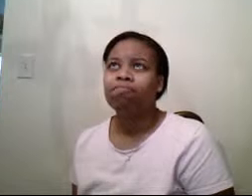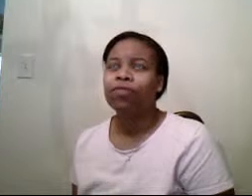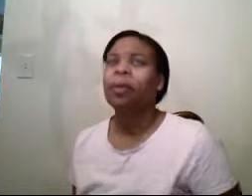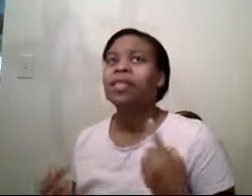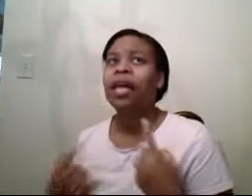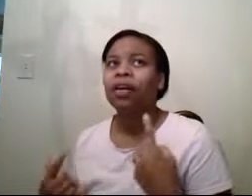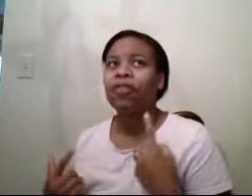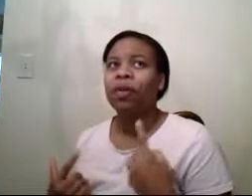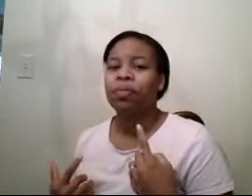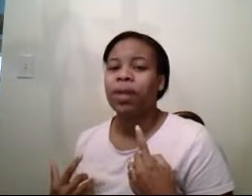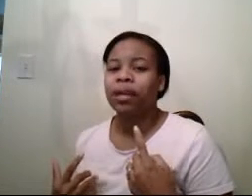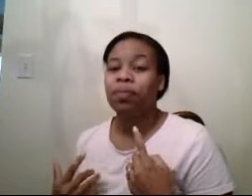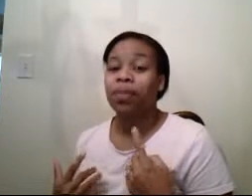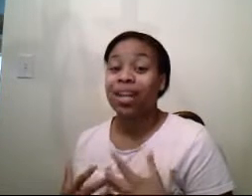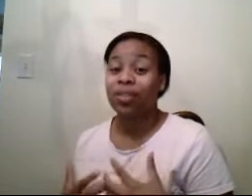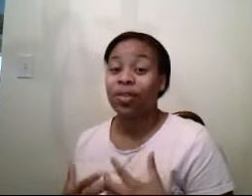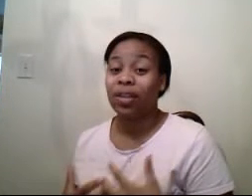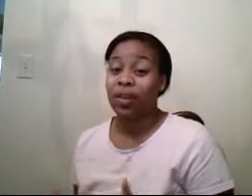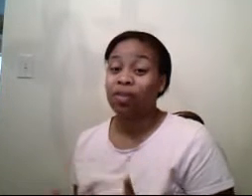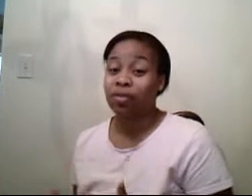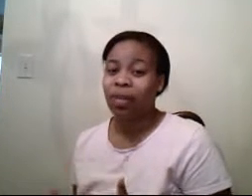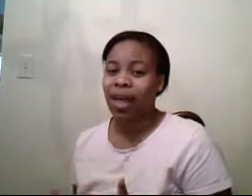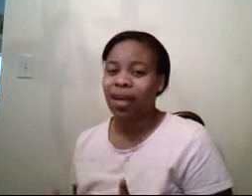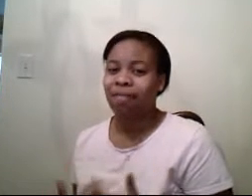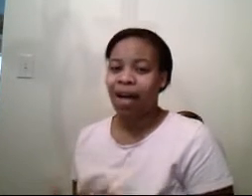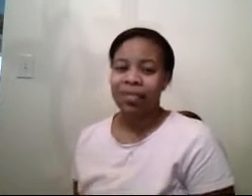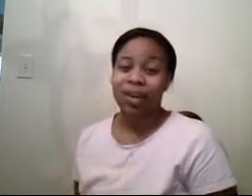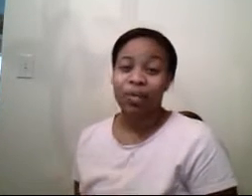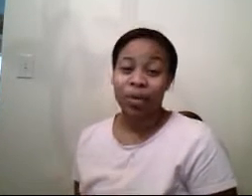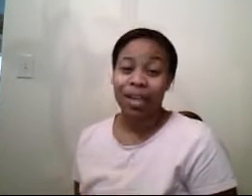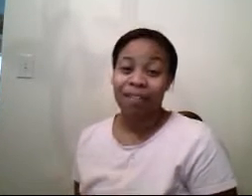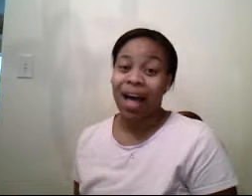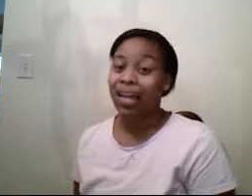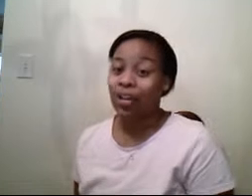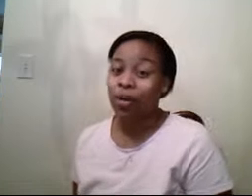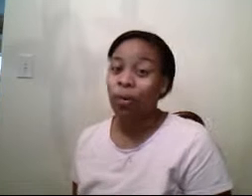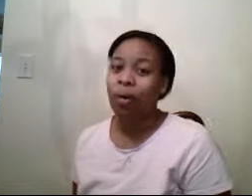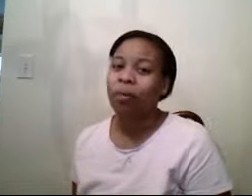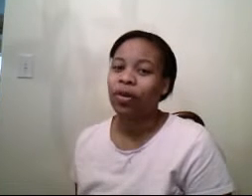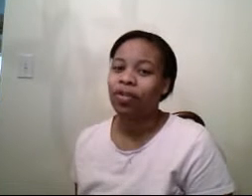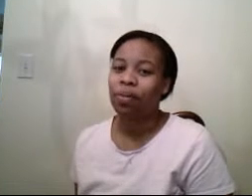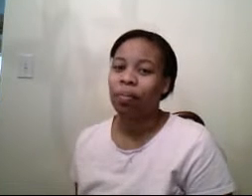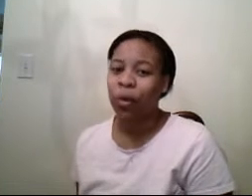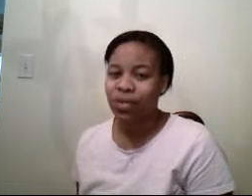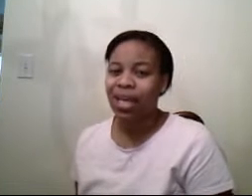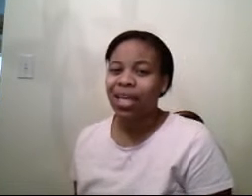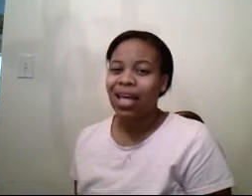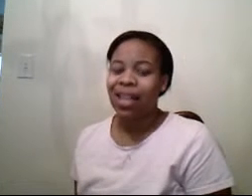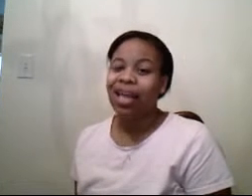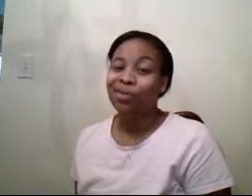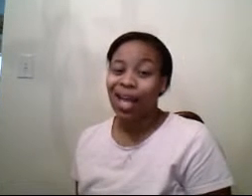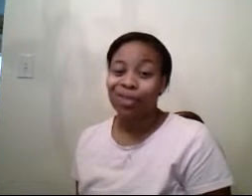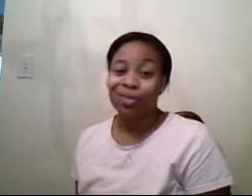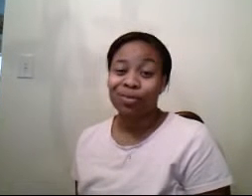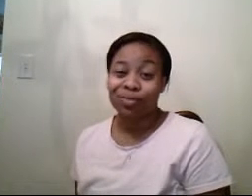for myself, it would be, would I necessarily fingerspell that? Obviously, I would if I didn't know what part of the boat that he was actually